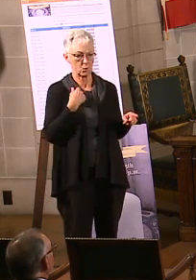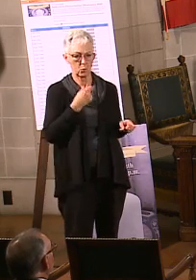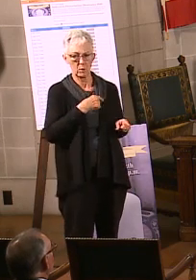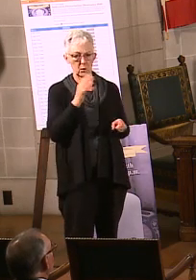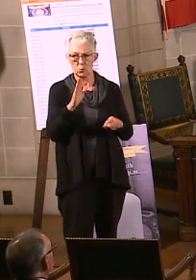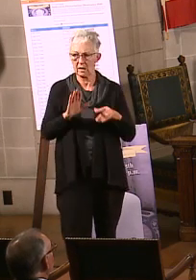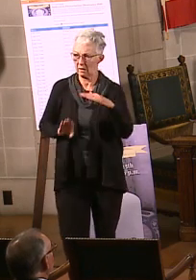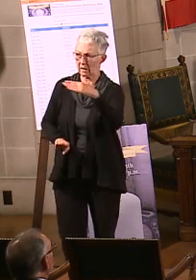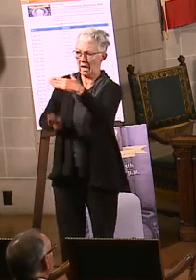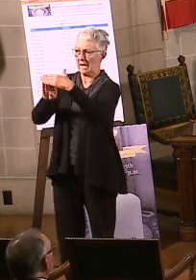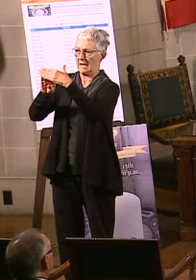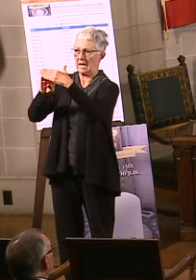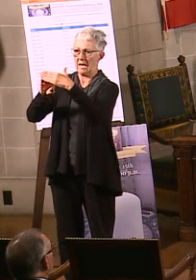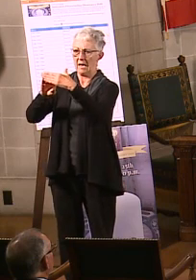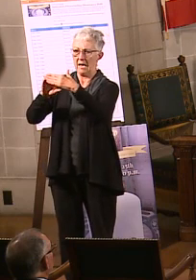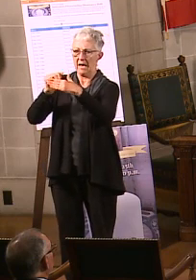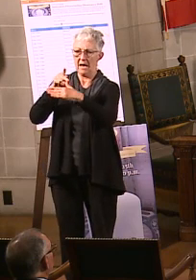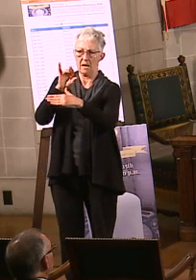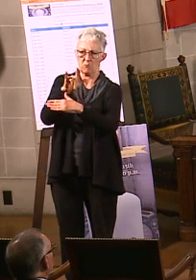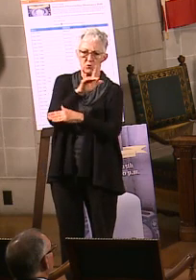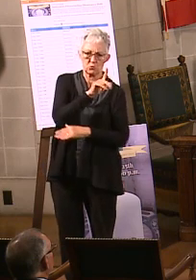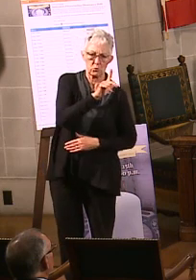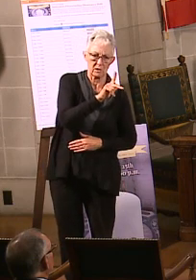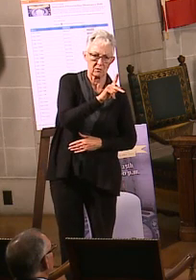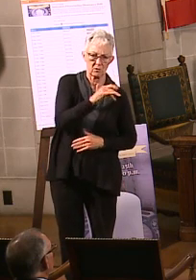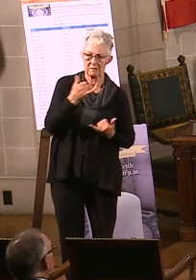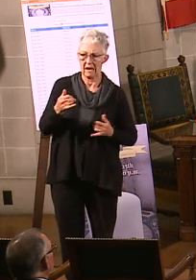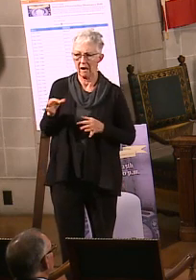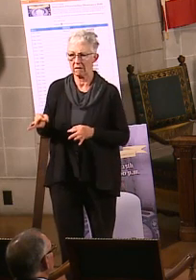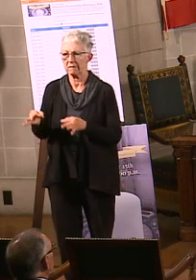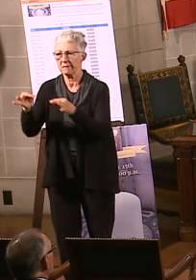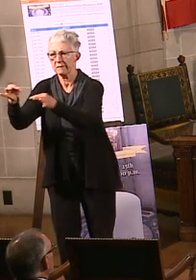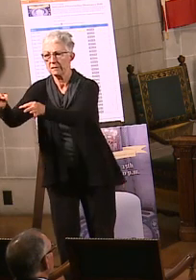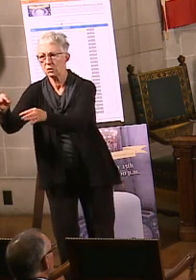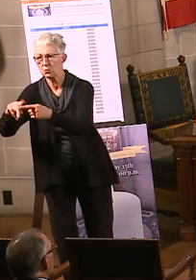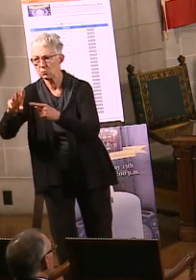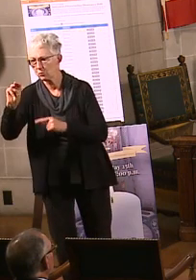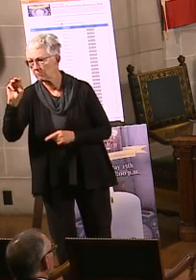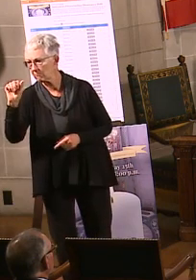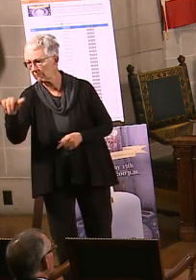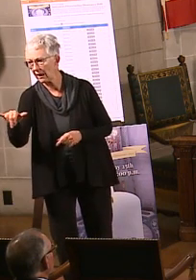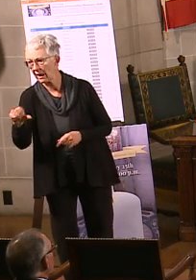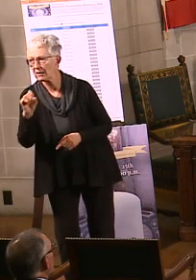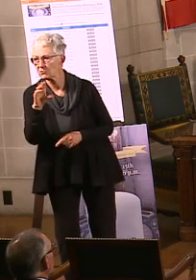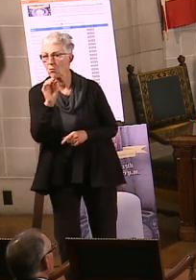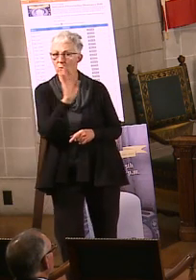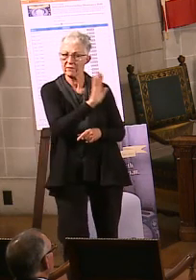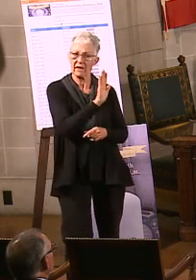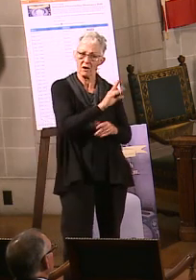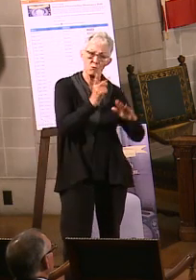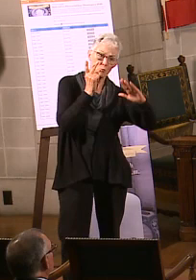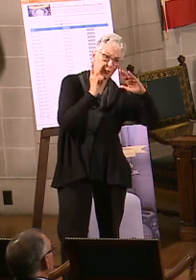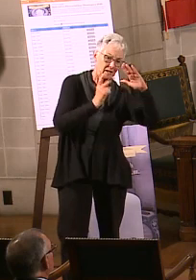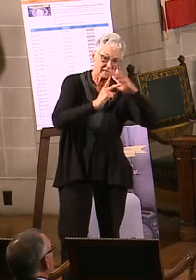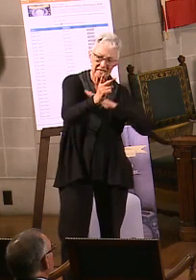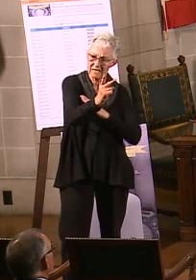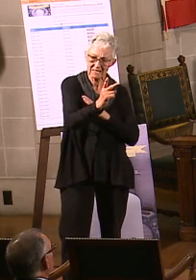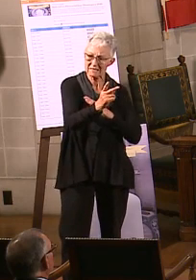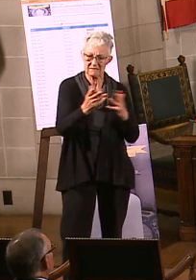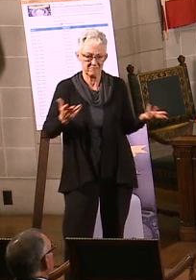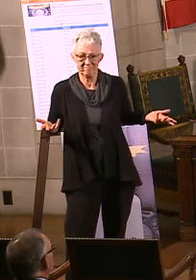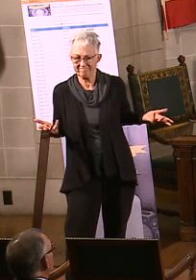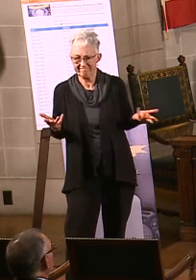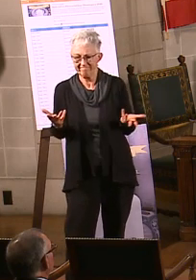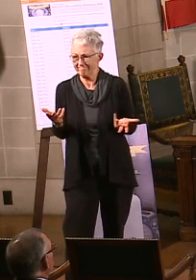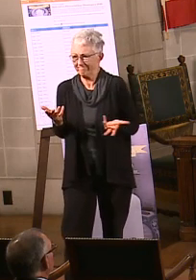back into May. So those models keep changing. So really they're not very good. And as Dr. Kahn would tell you, models aren't really